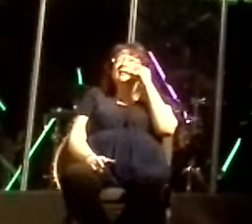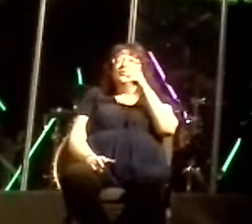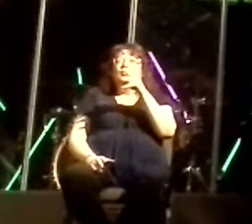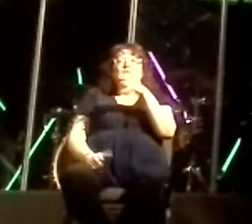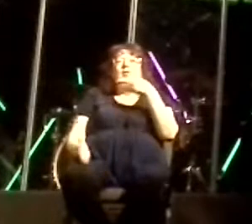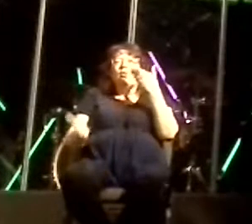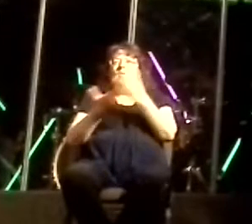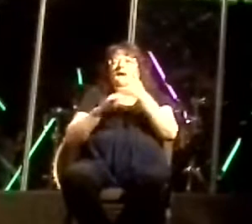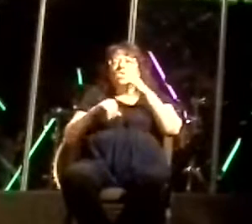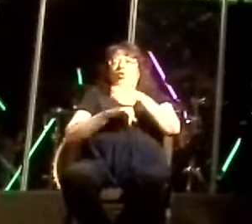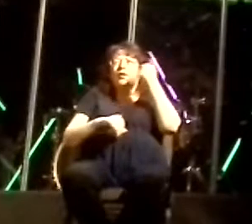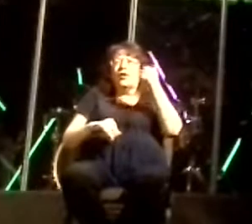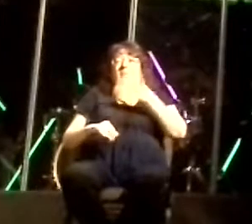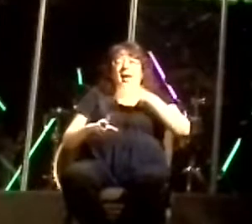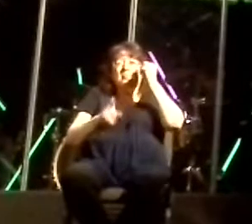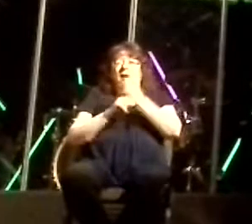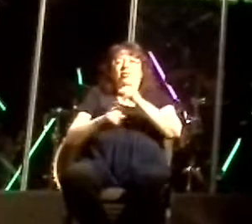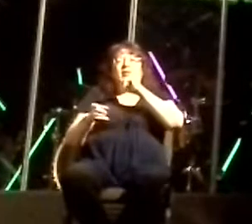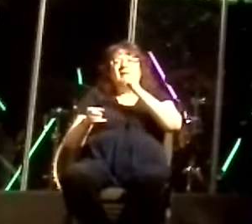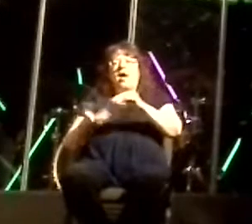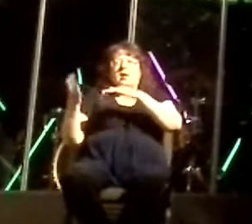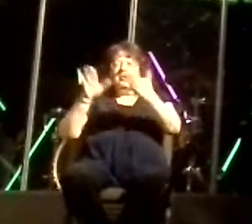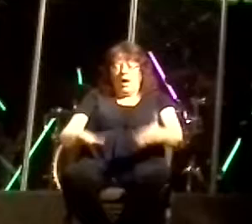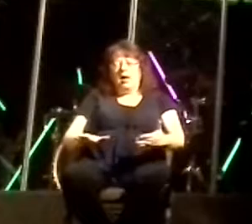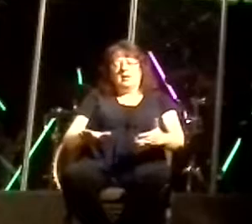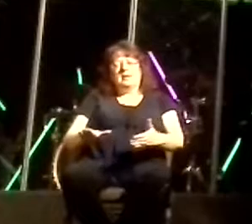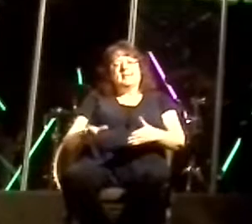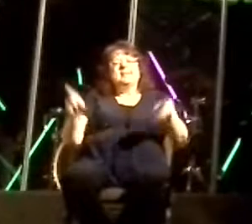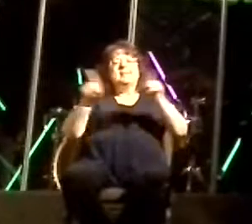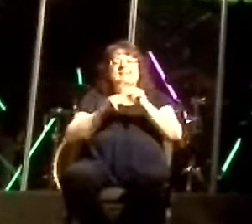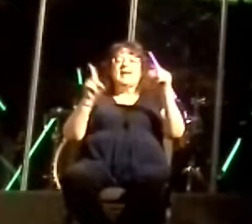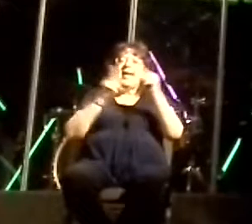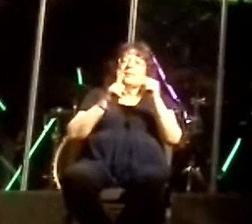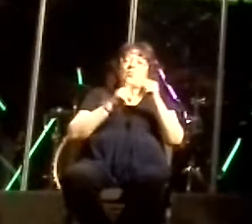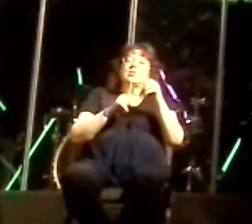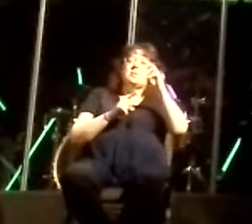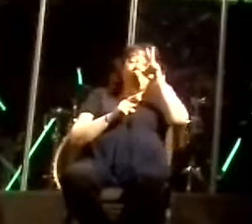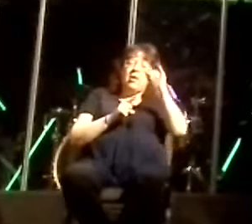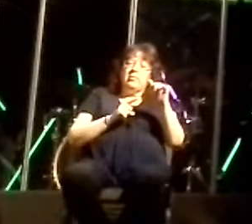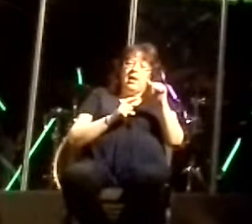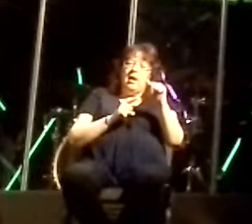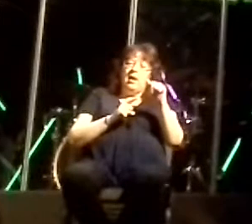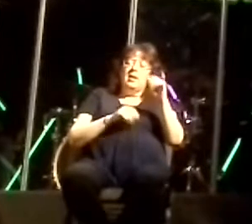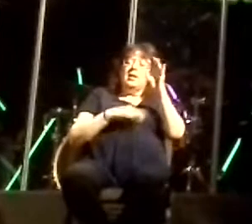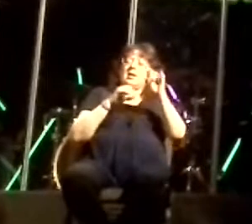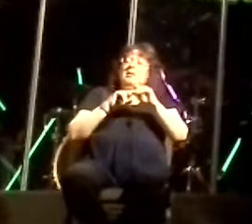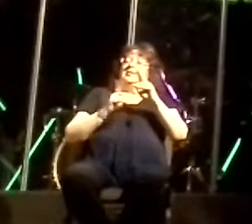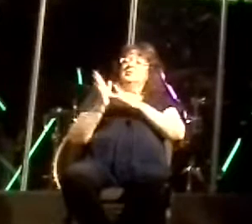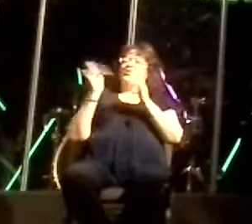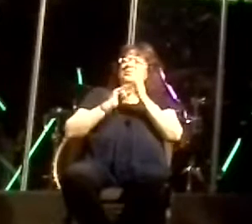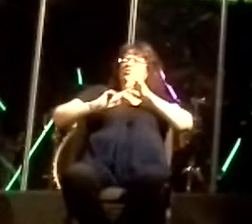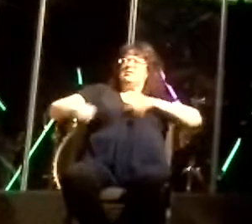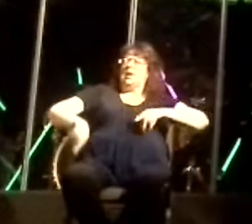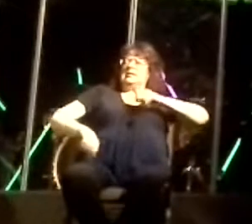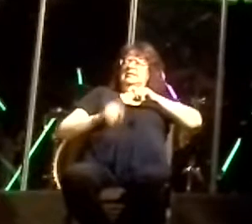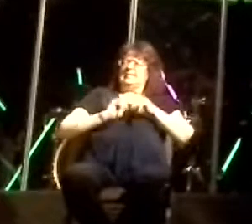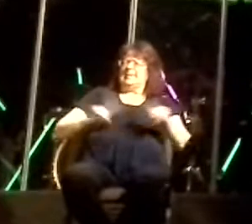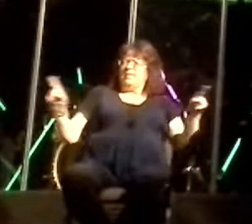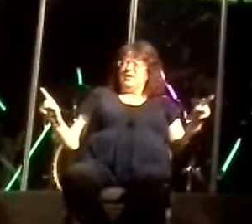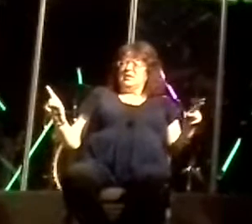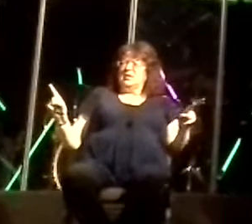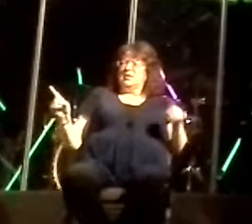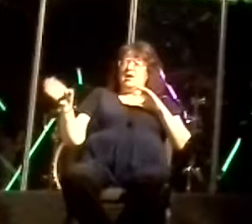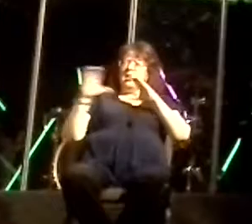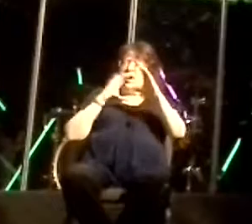If you had been here, my brother would not have died." The very same words that Martha used, but Jesus' response is very, very different. This